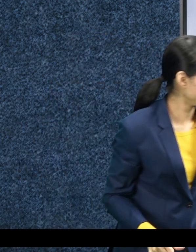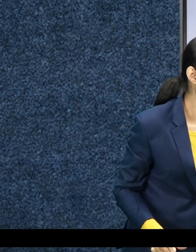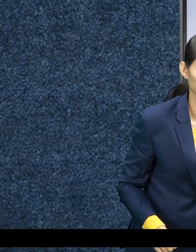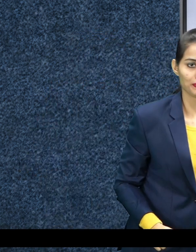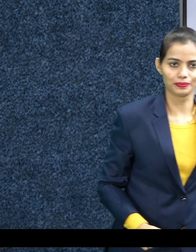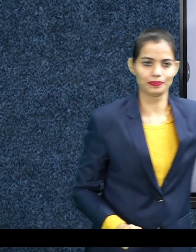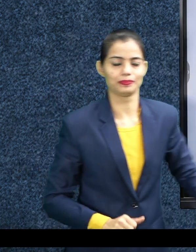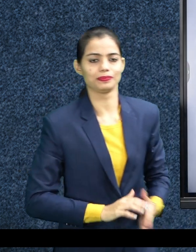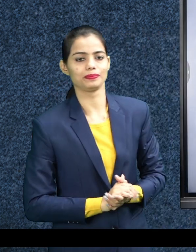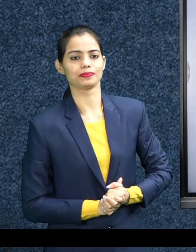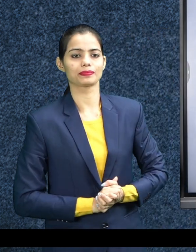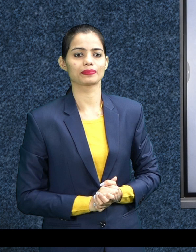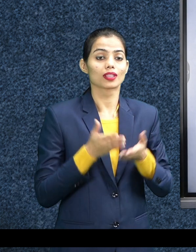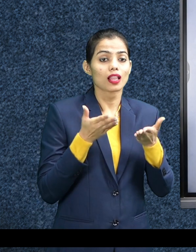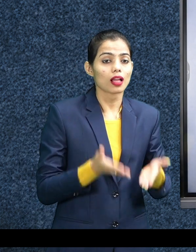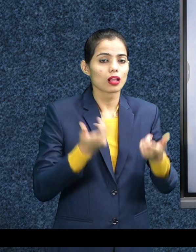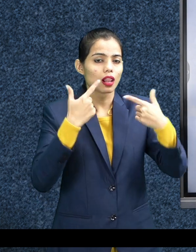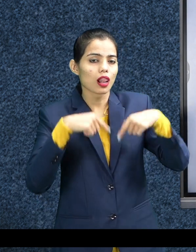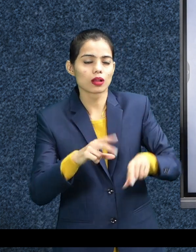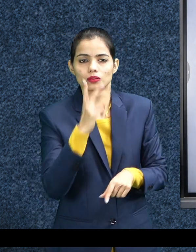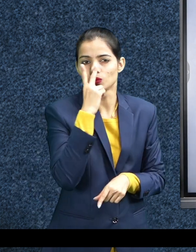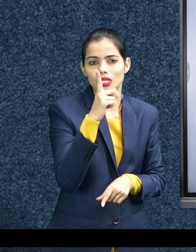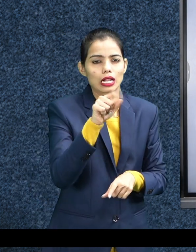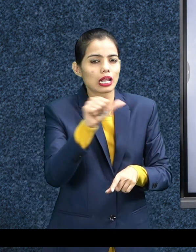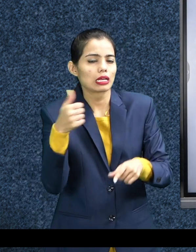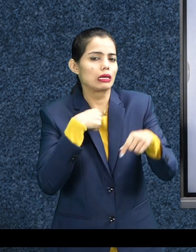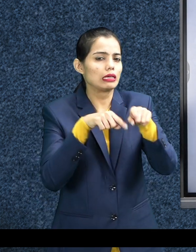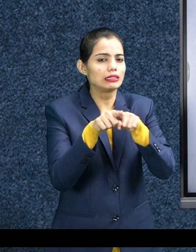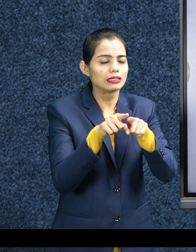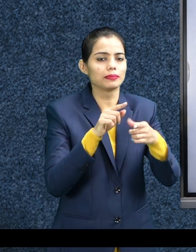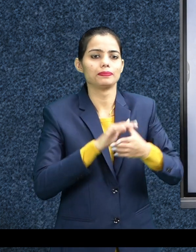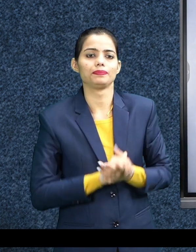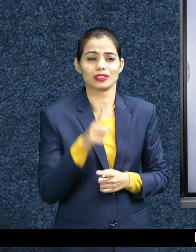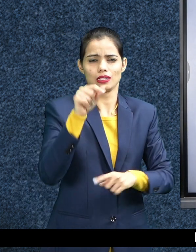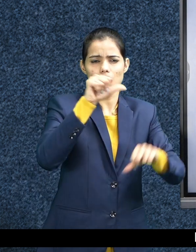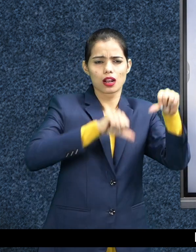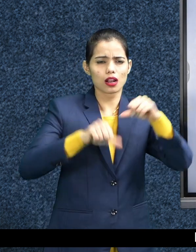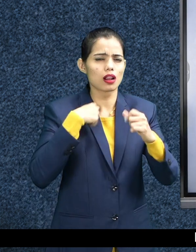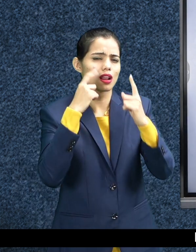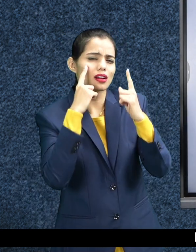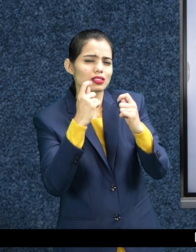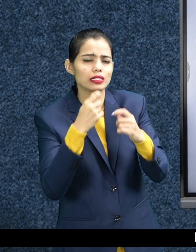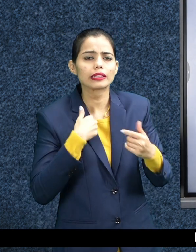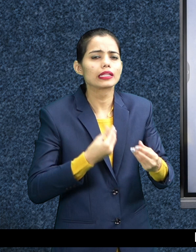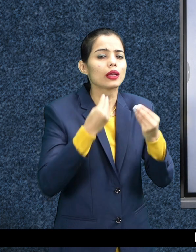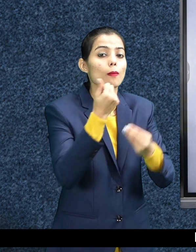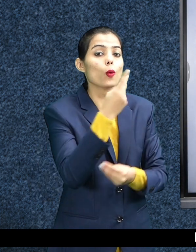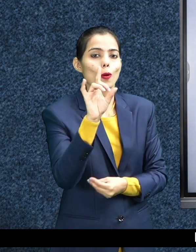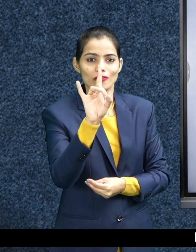So, the mode is 14. Now, let us see another example. In a science test given to 15